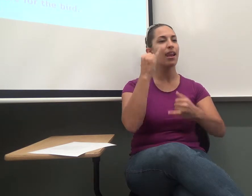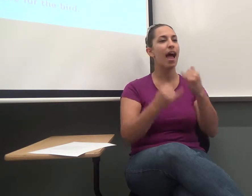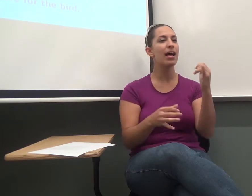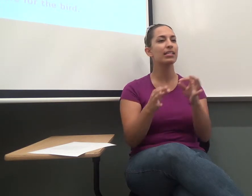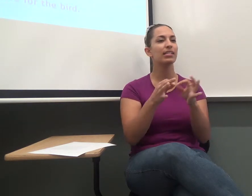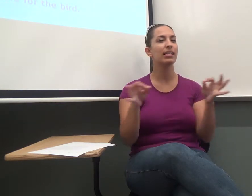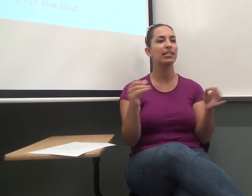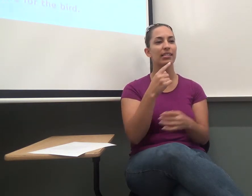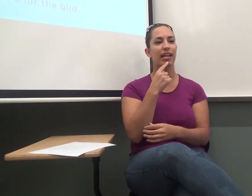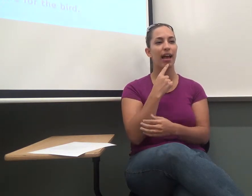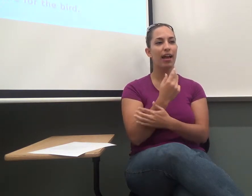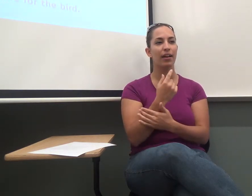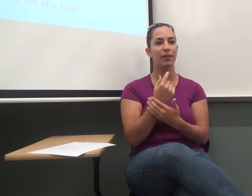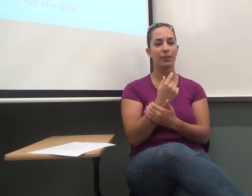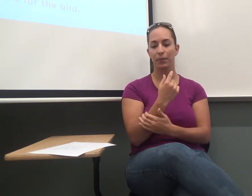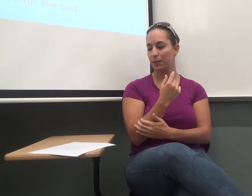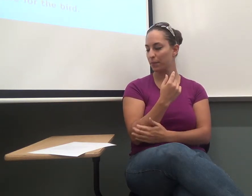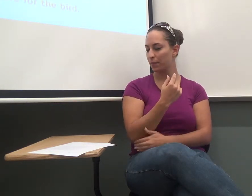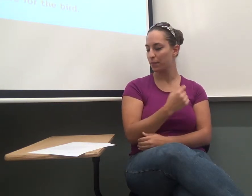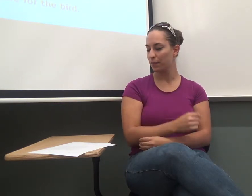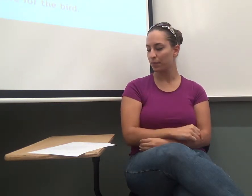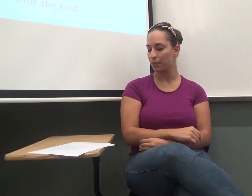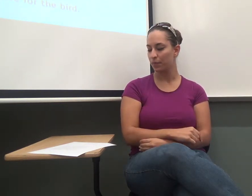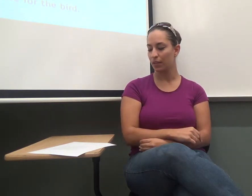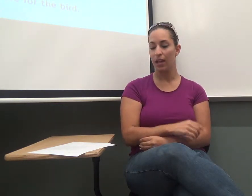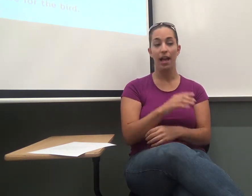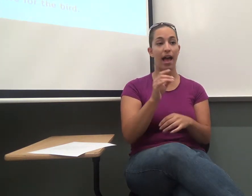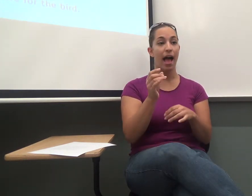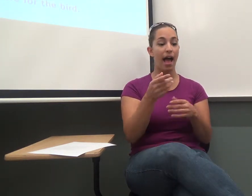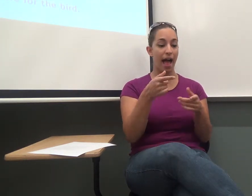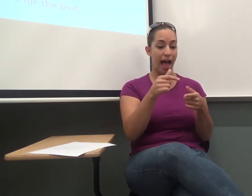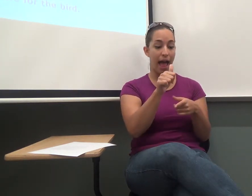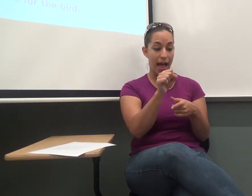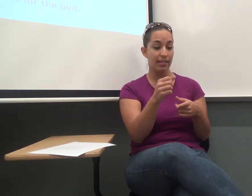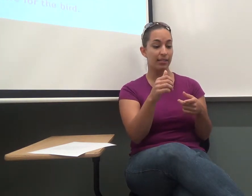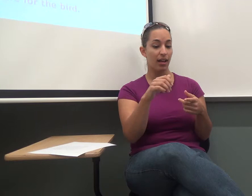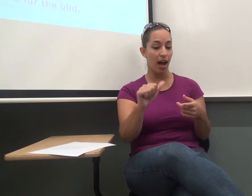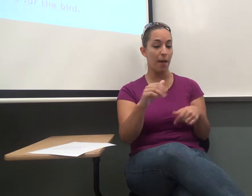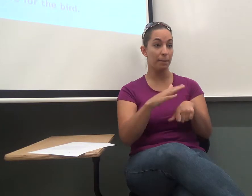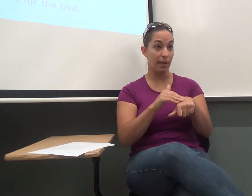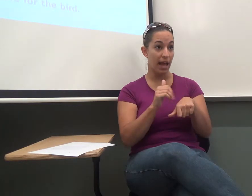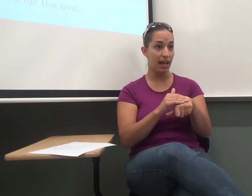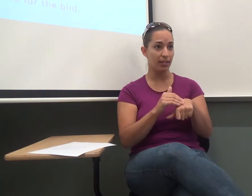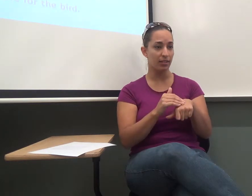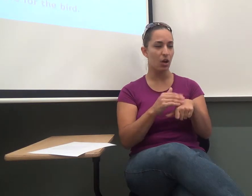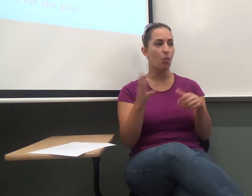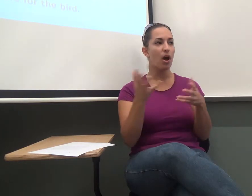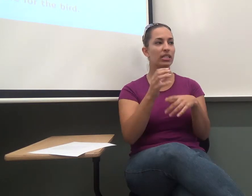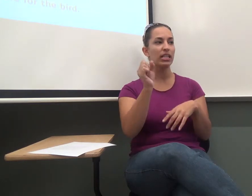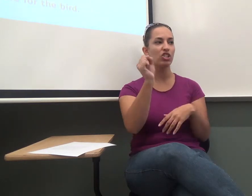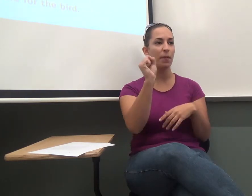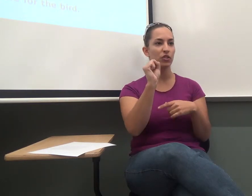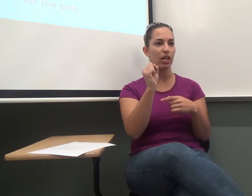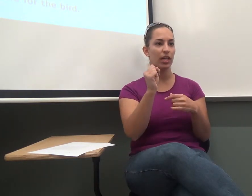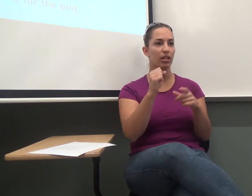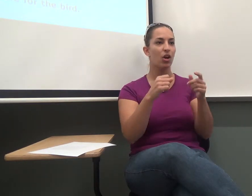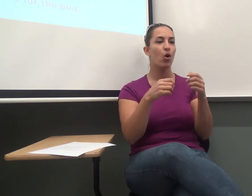that as its pet, what's the subject of that last sentence? Rewards. Rewards,